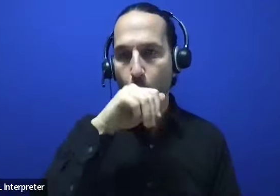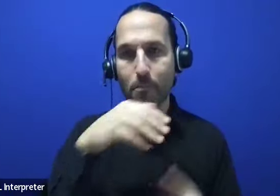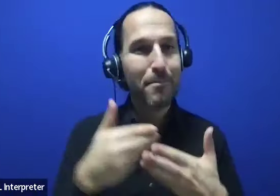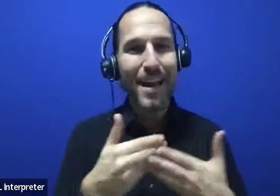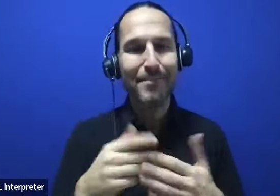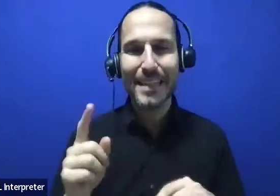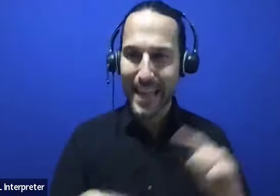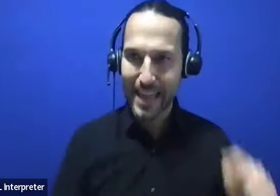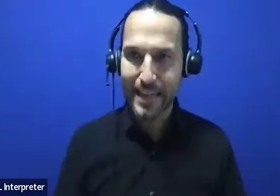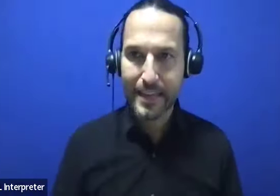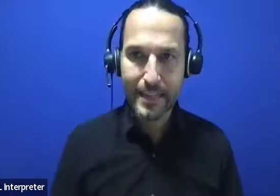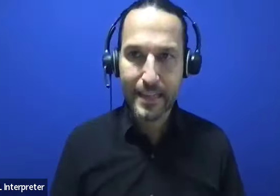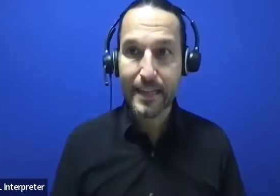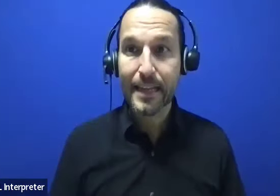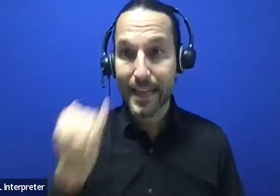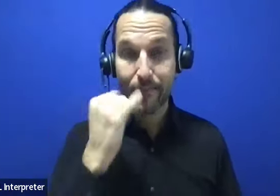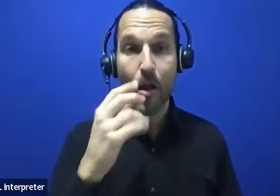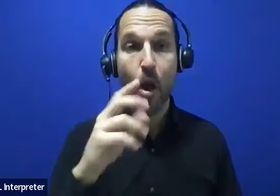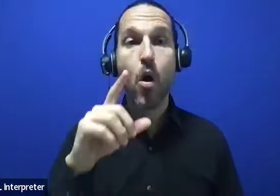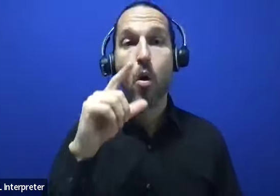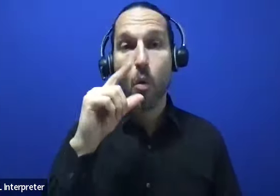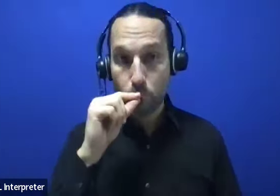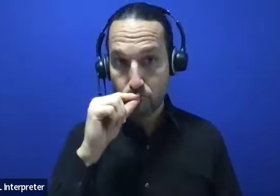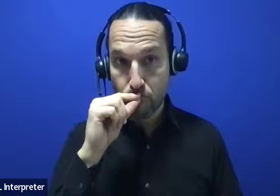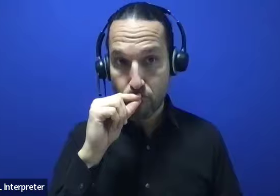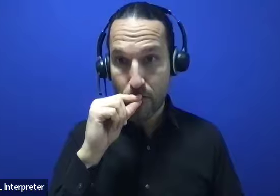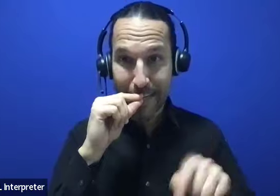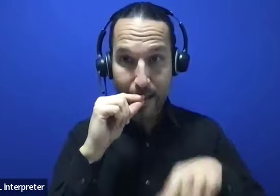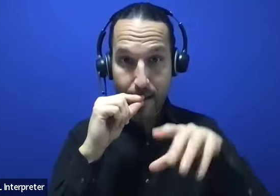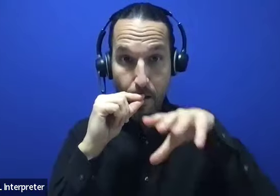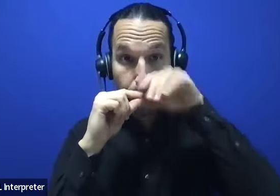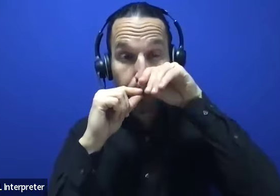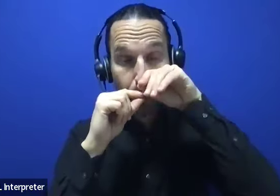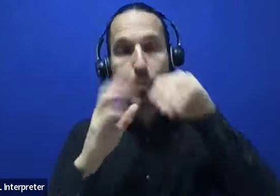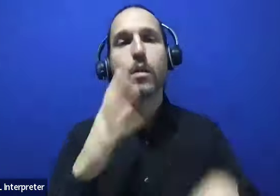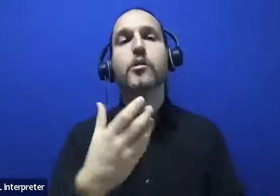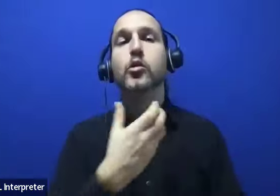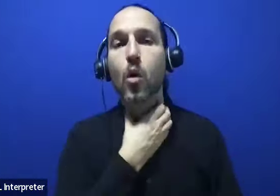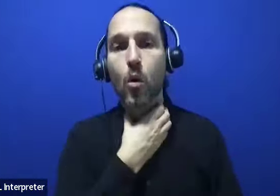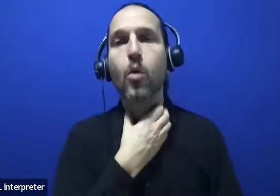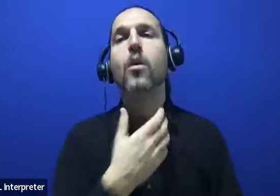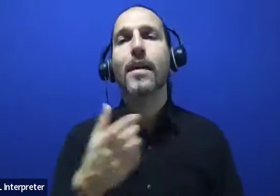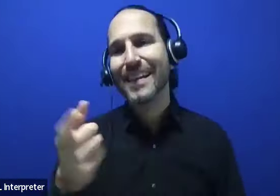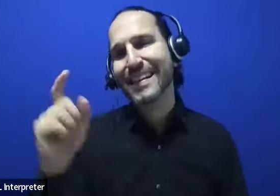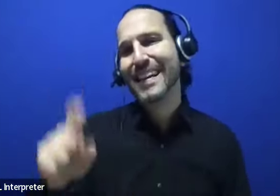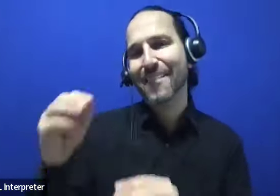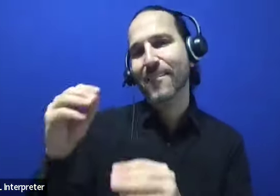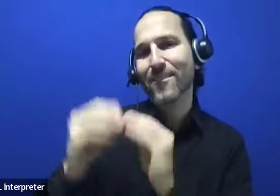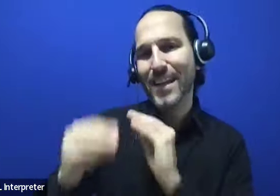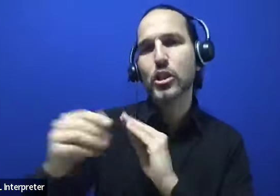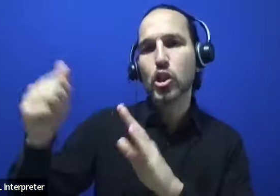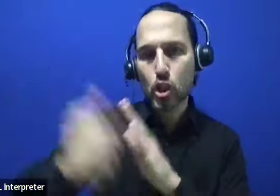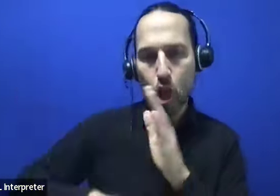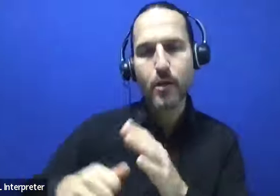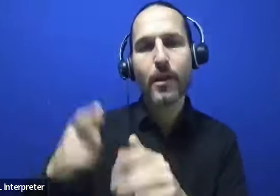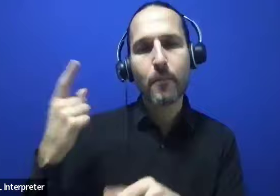So if their mouth is closed and they can't breathe through their nose, they can suffocate. So you need to get the surgery done so they